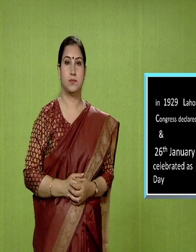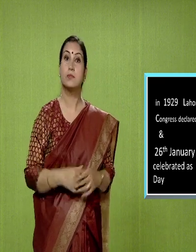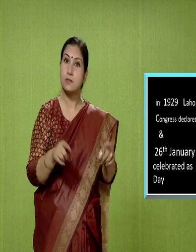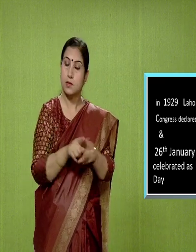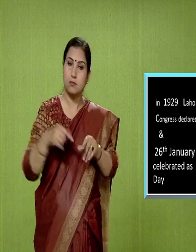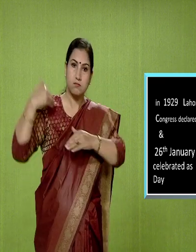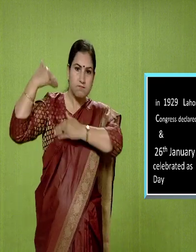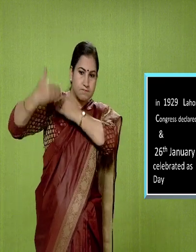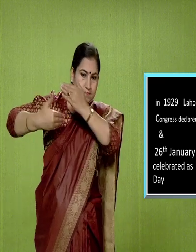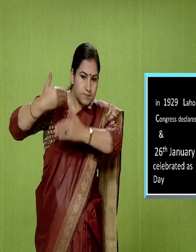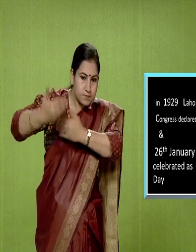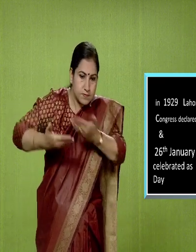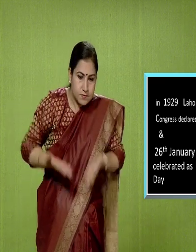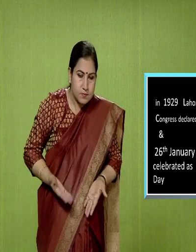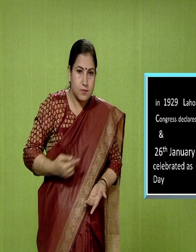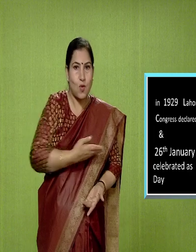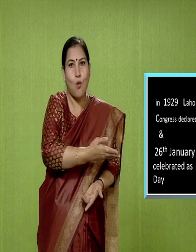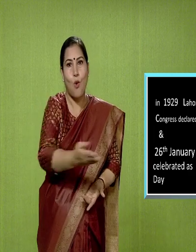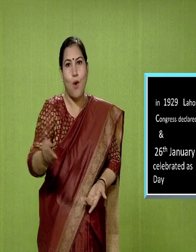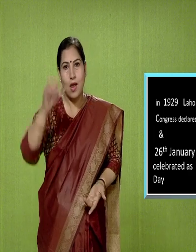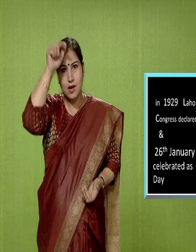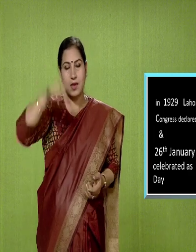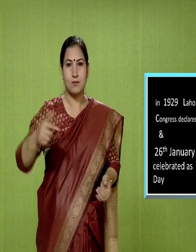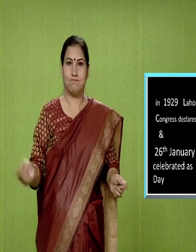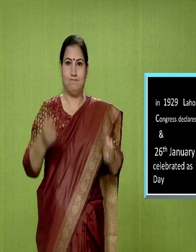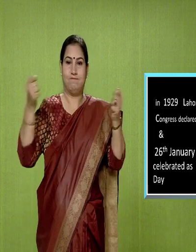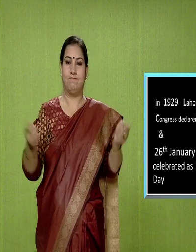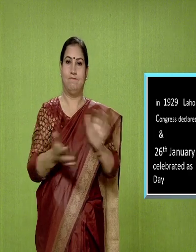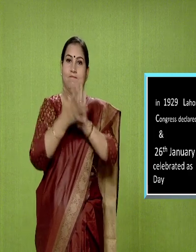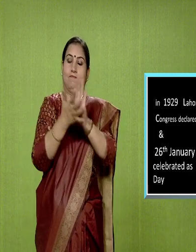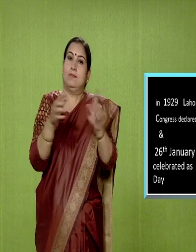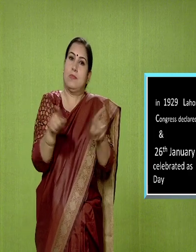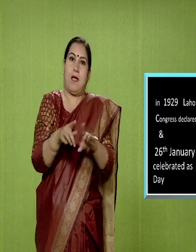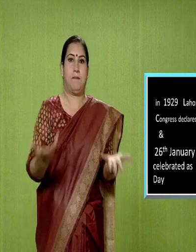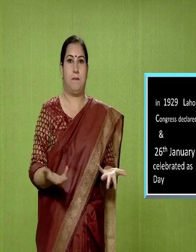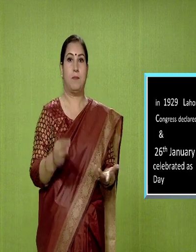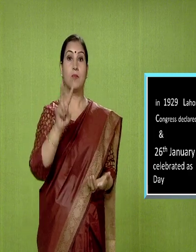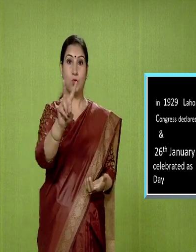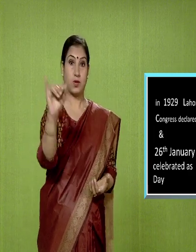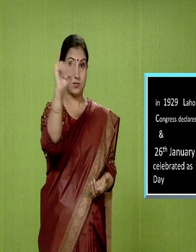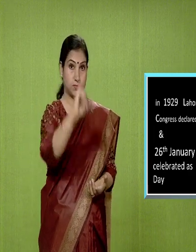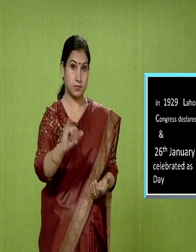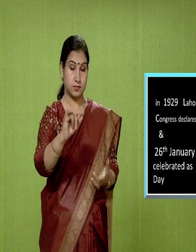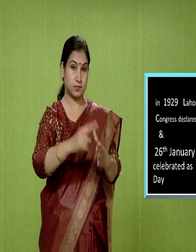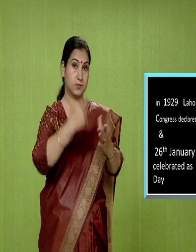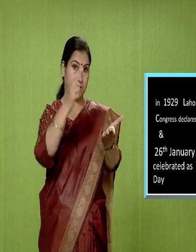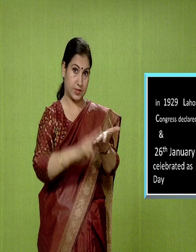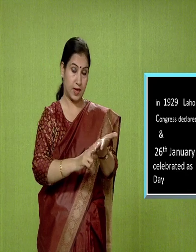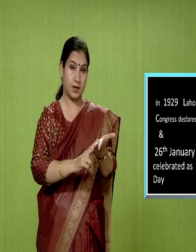and since then we are celebrating 26th January as our Republic